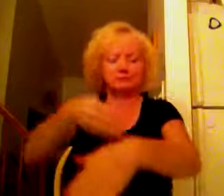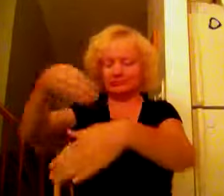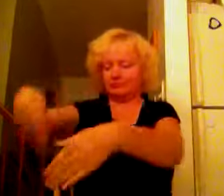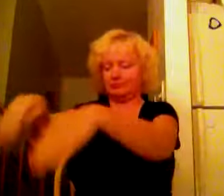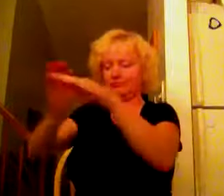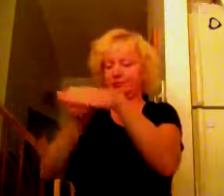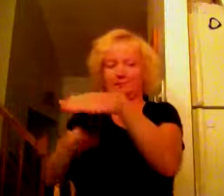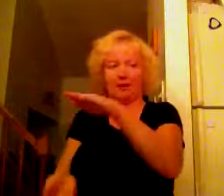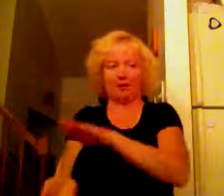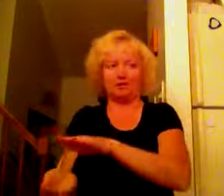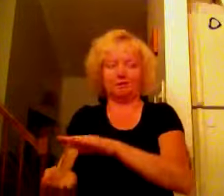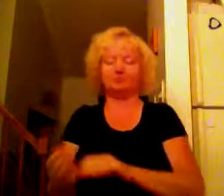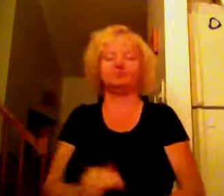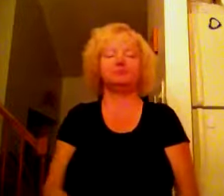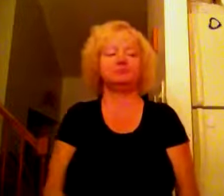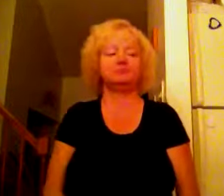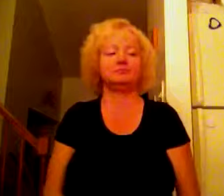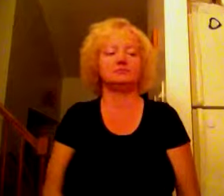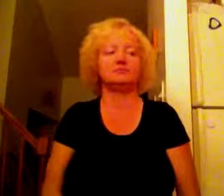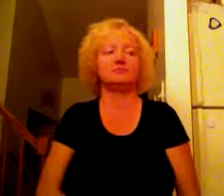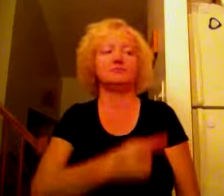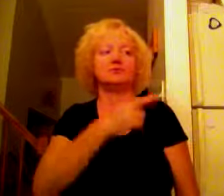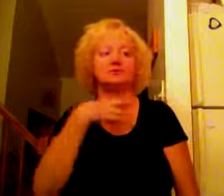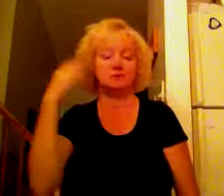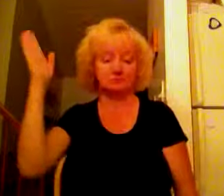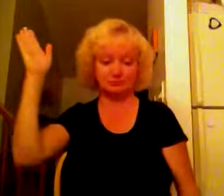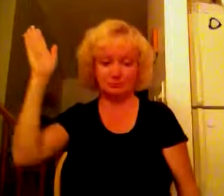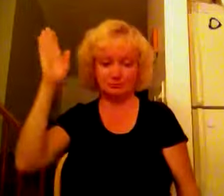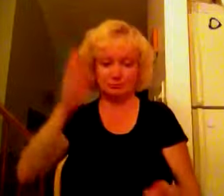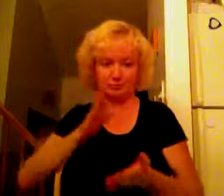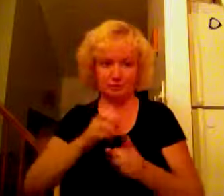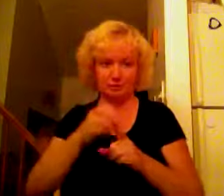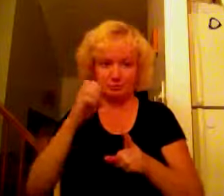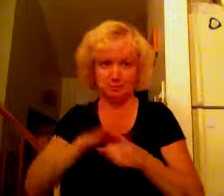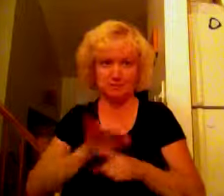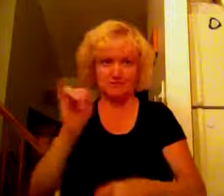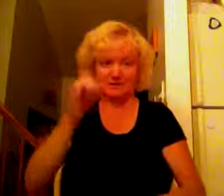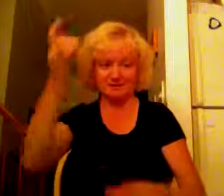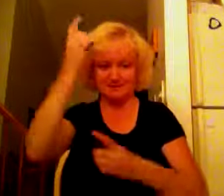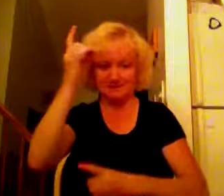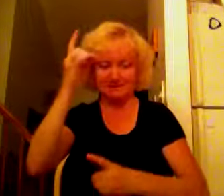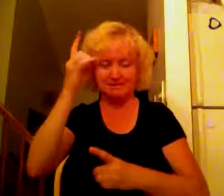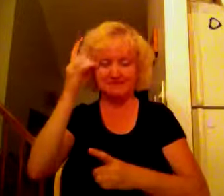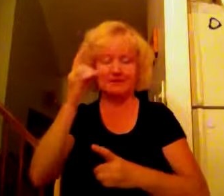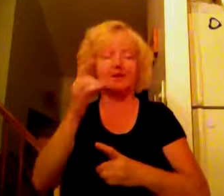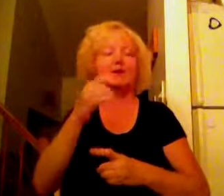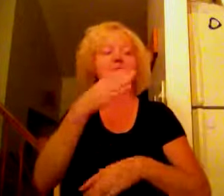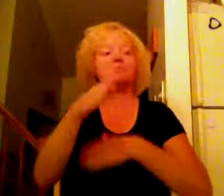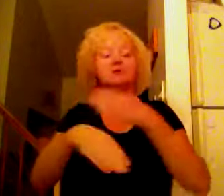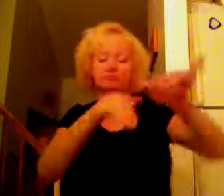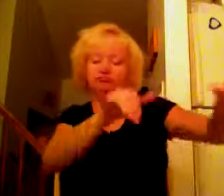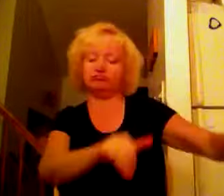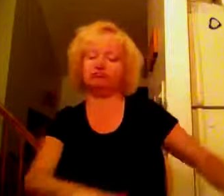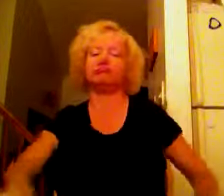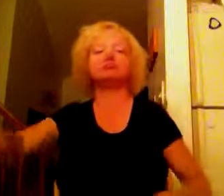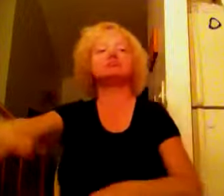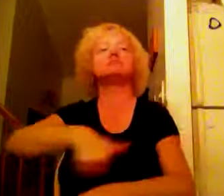In order to minimize the risk of exposure to an infectious disease, a standard procedure has been developed for the safe handling and disposal of